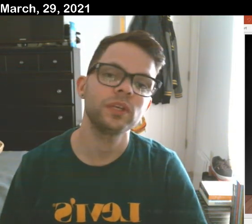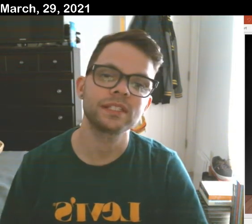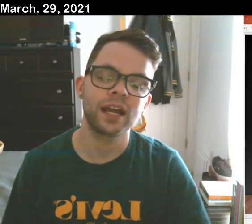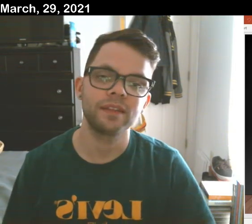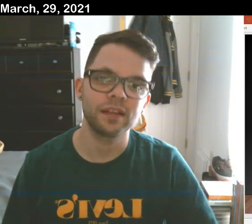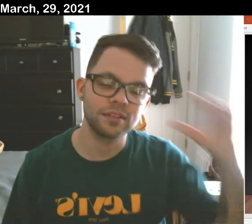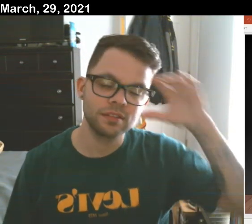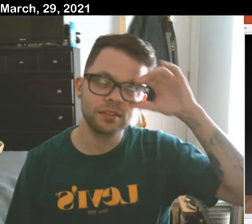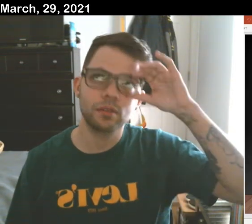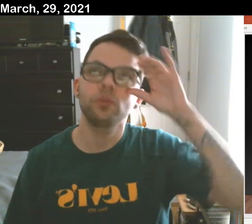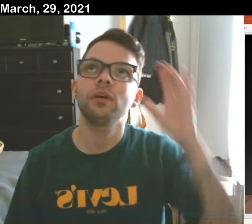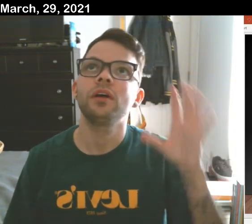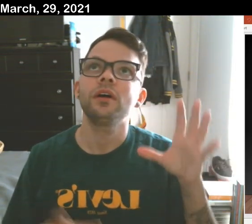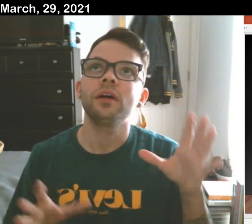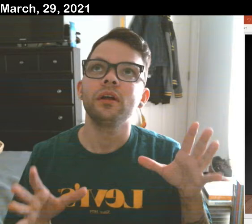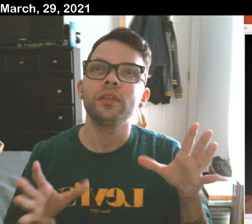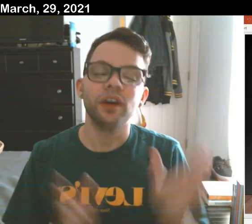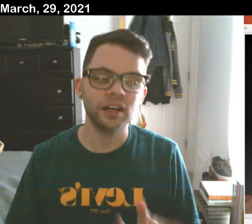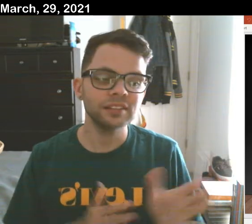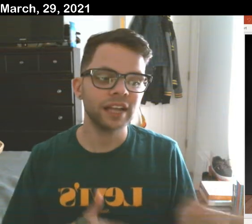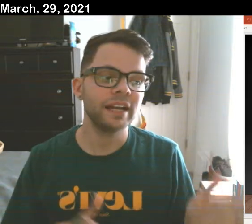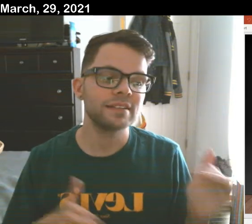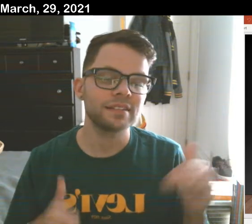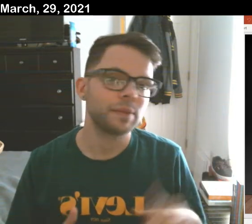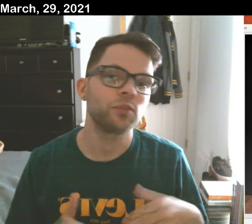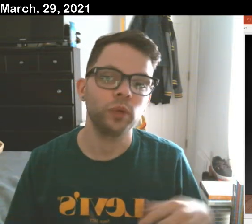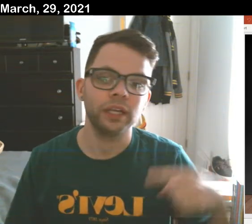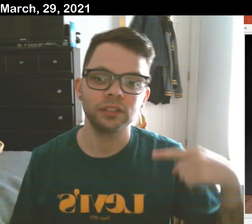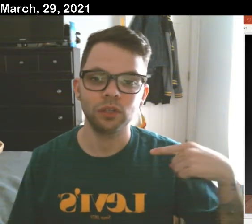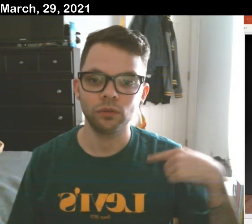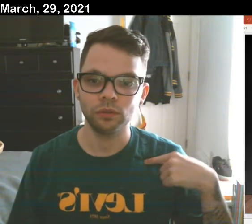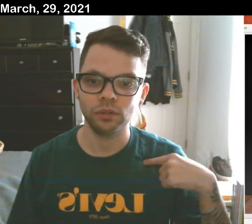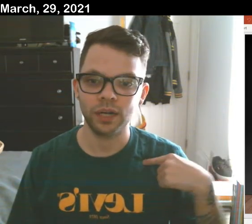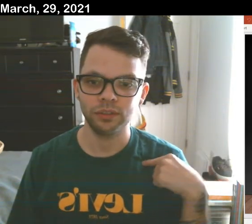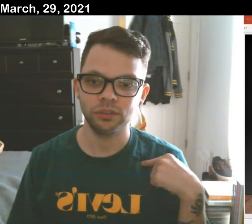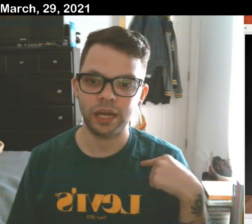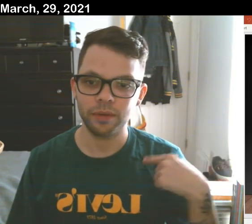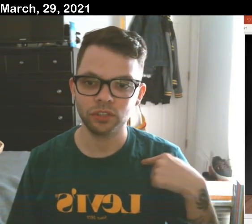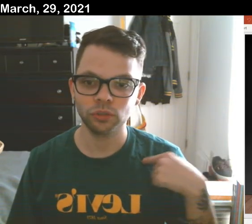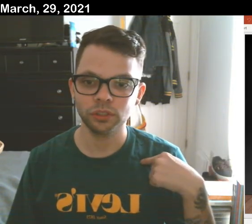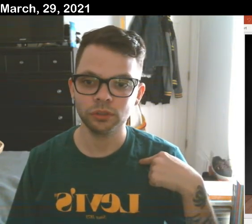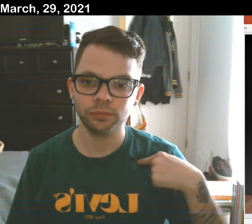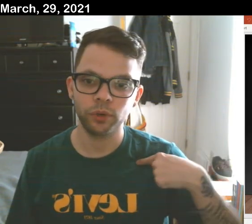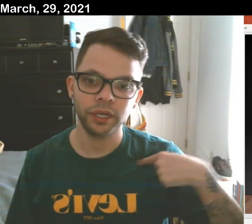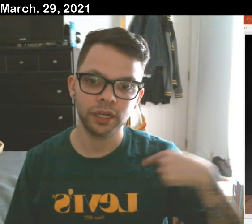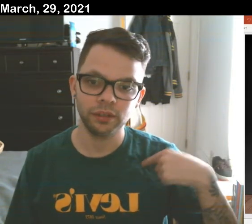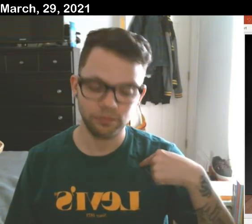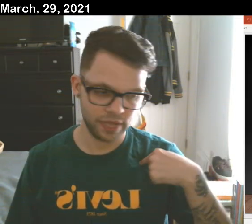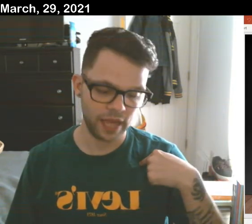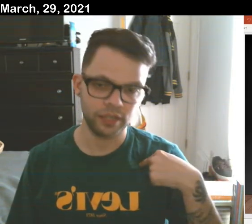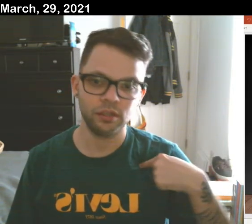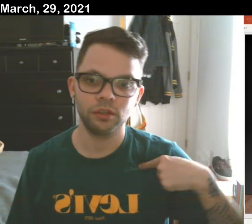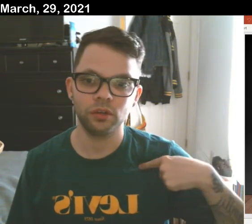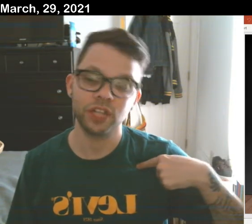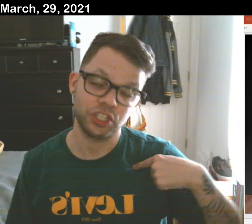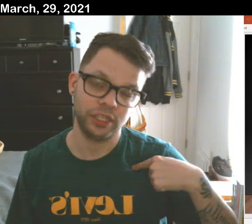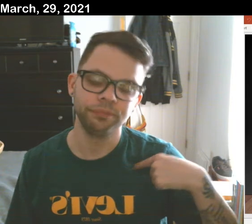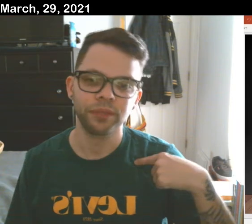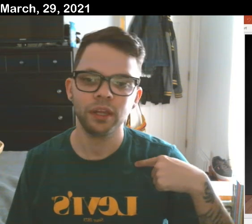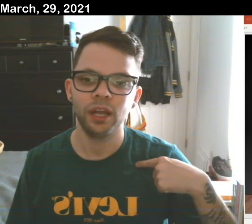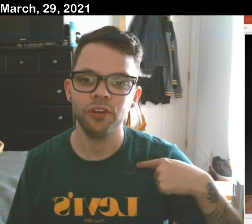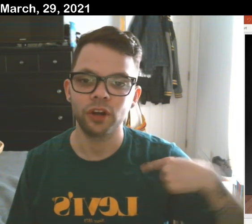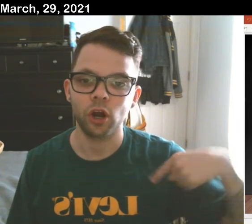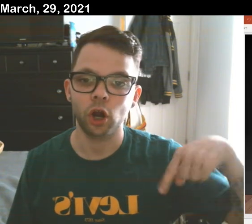Us, we sign as, the us sign is the same as we. So, dominant shoulder, pointing at it, or touching